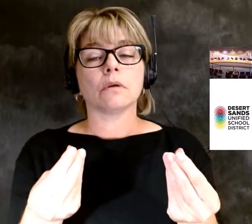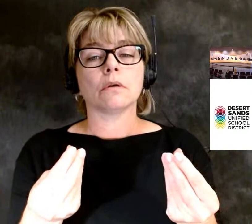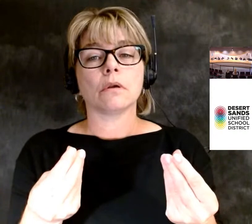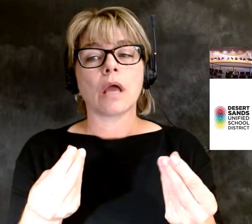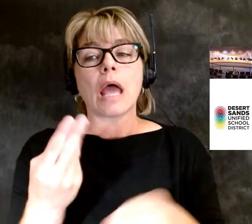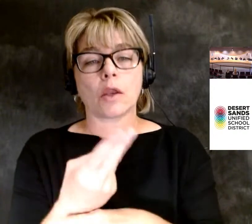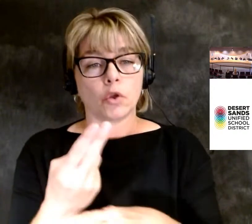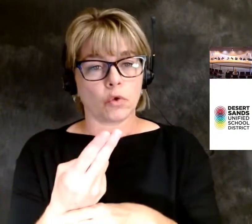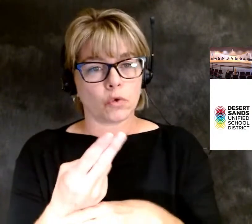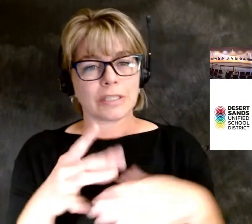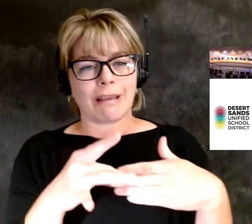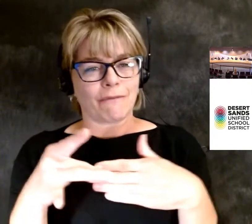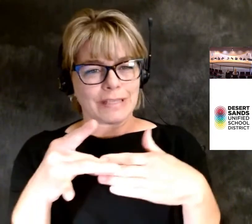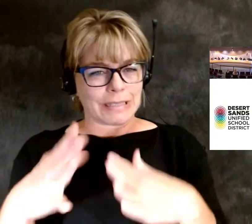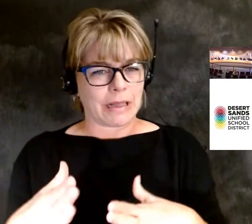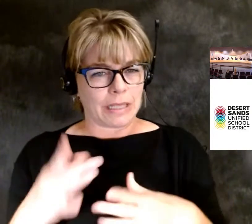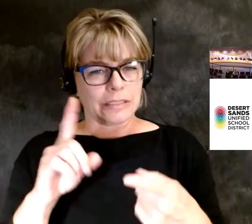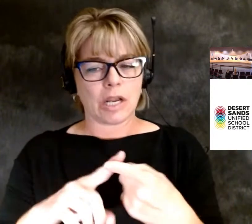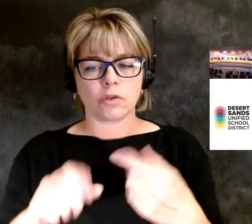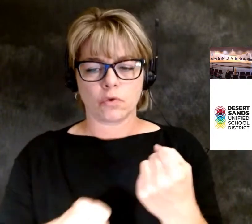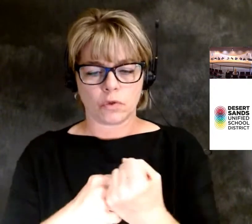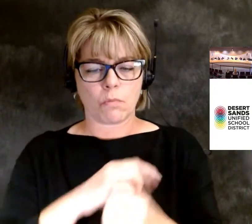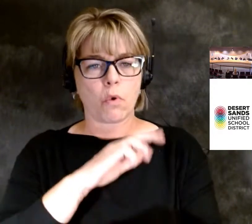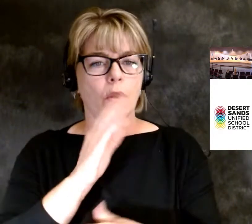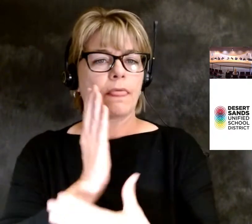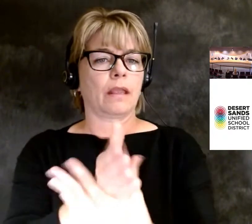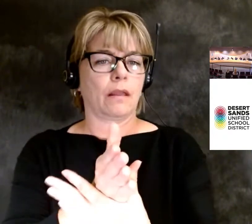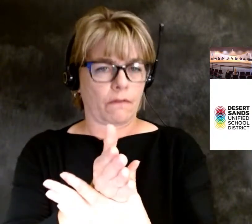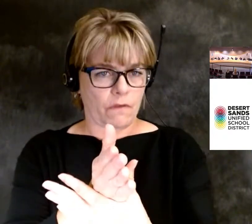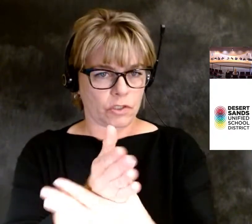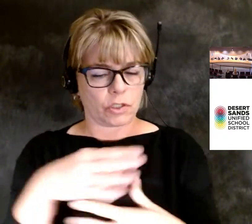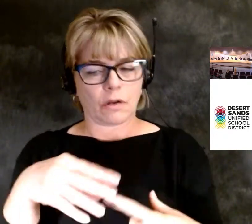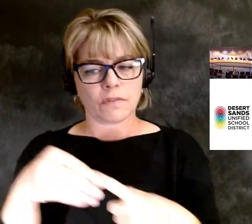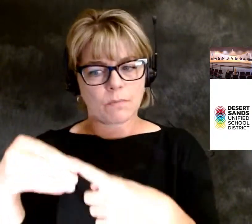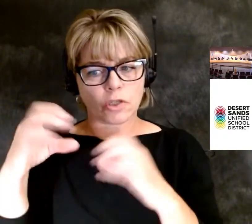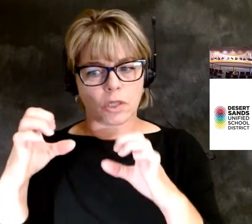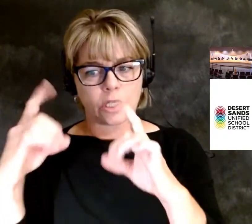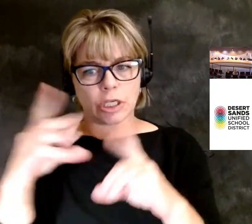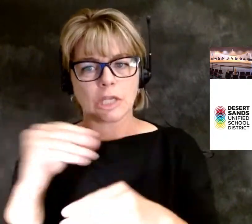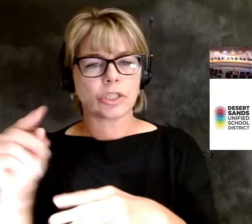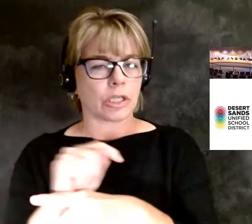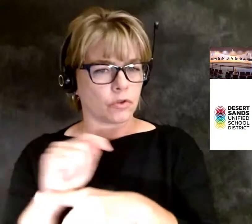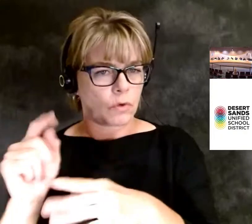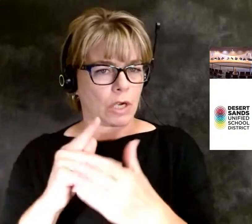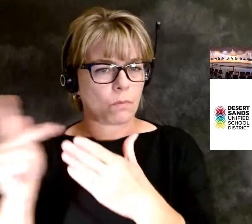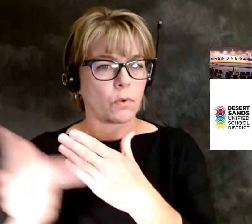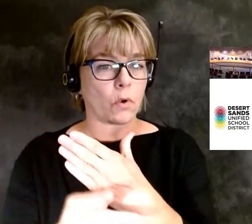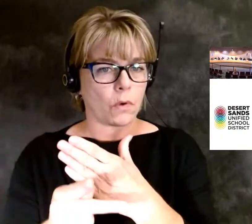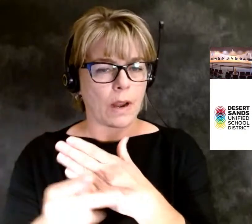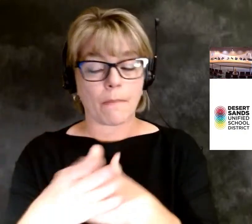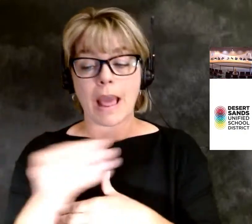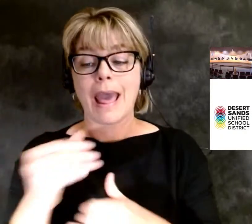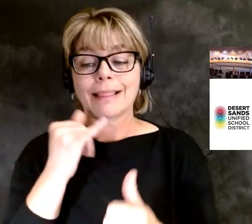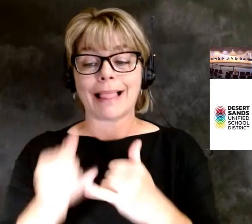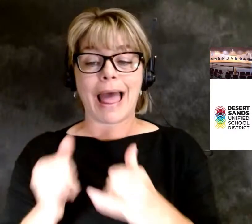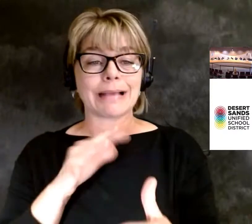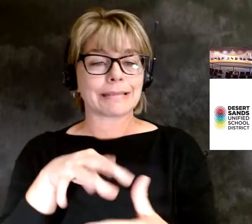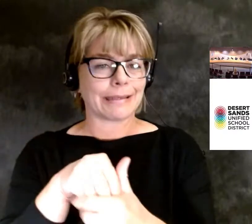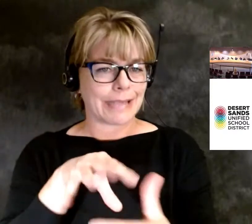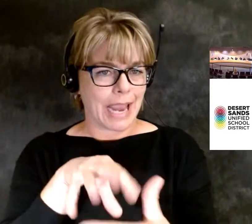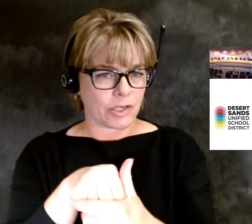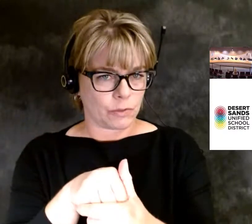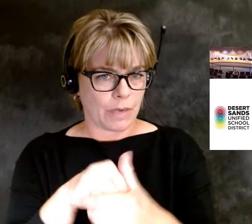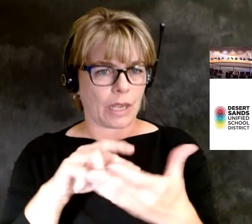support the implementation of specialty intervention and training programs. And last, engagement, such as providing parent trainings